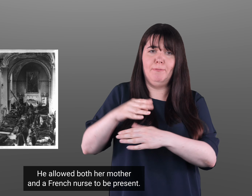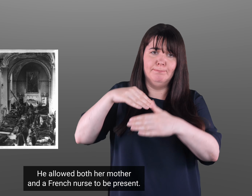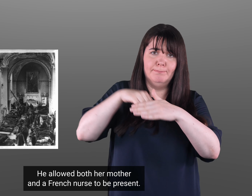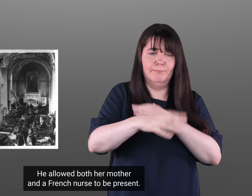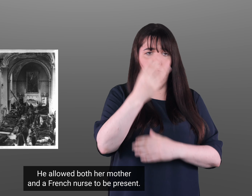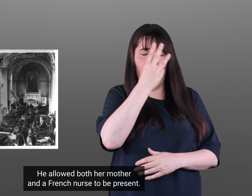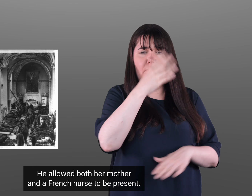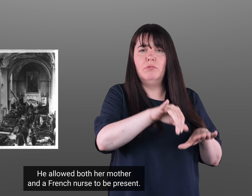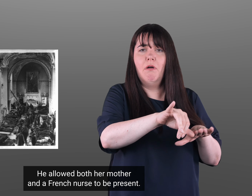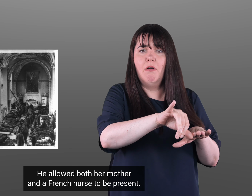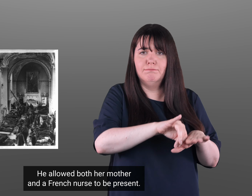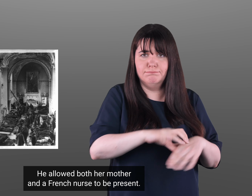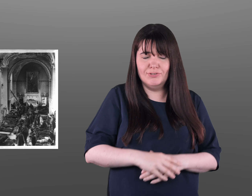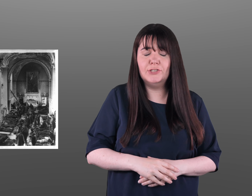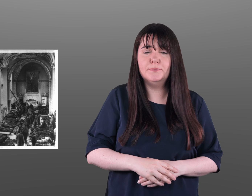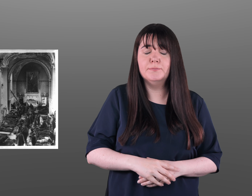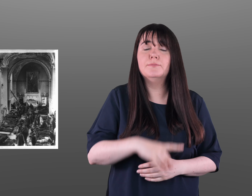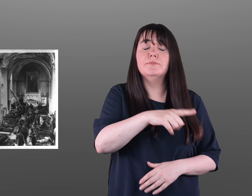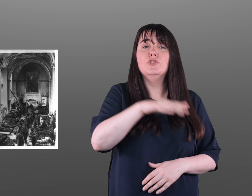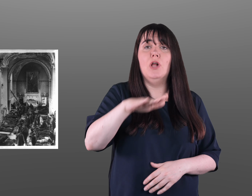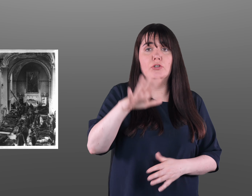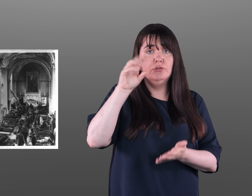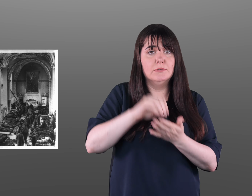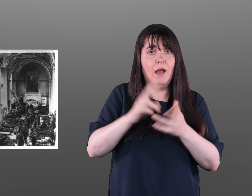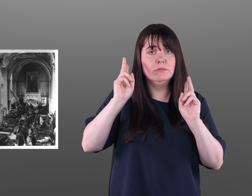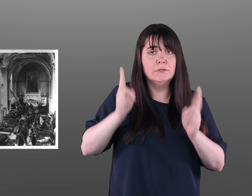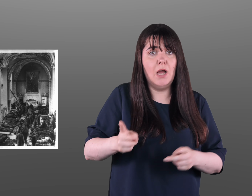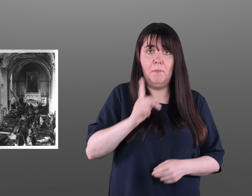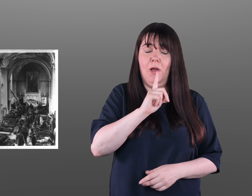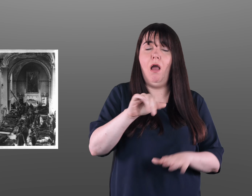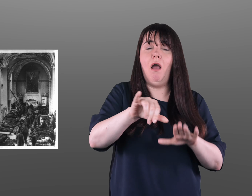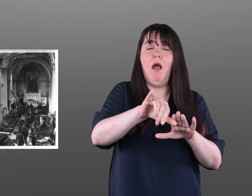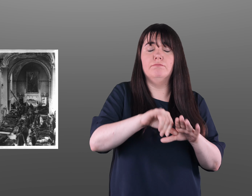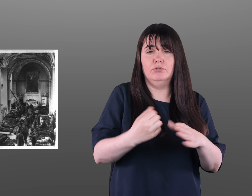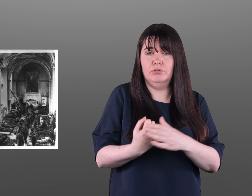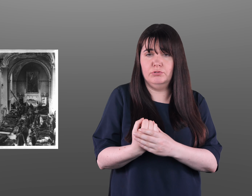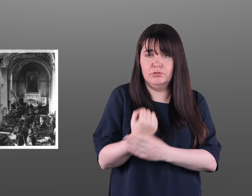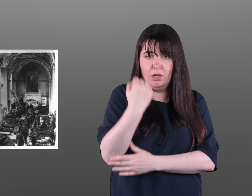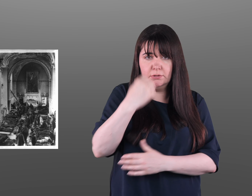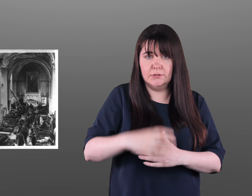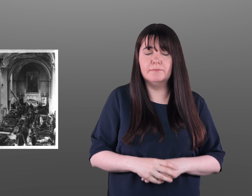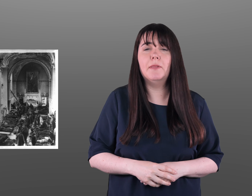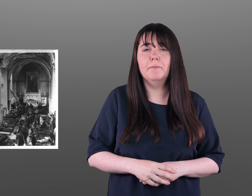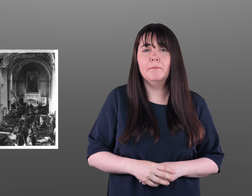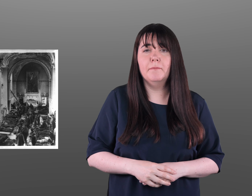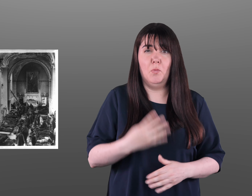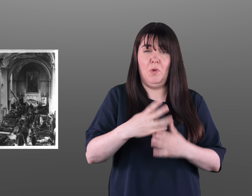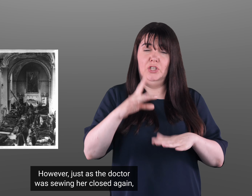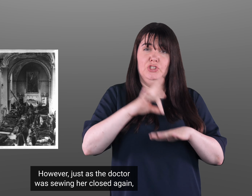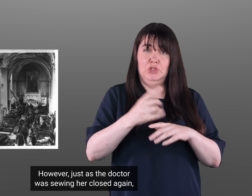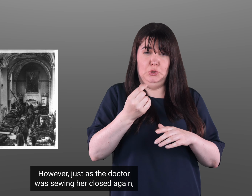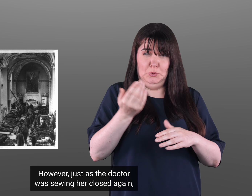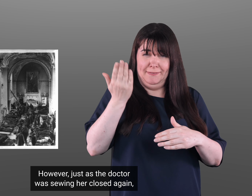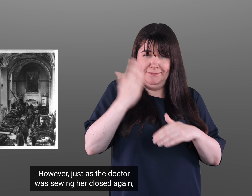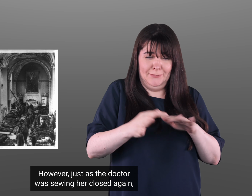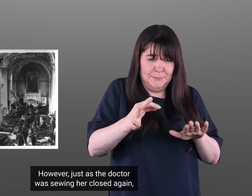a French nurse to be present. The little girl came close to death, but the surgery resulted in success. However, just